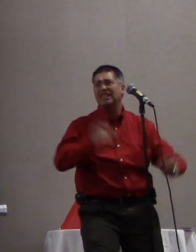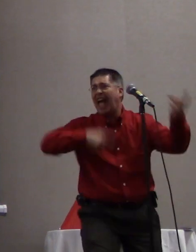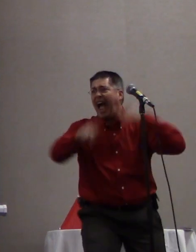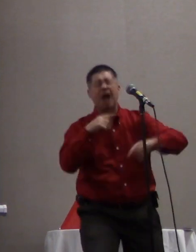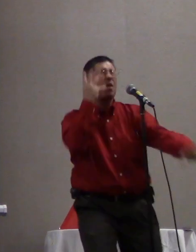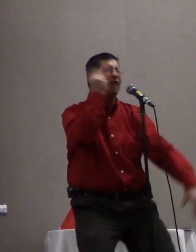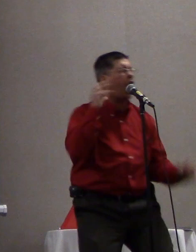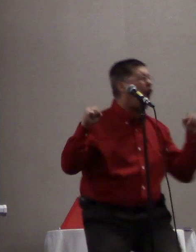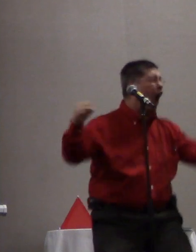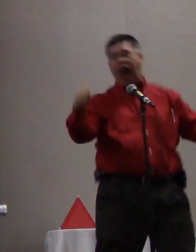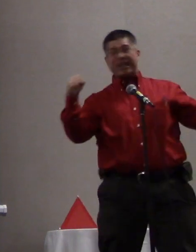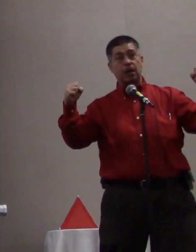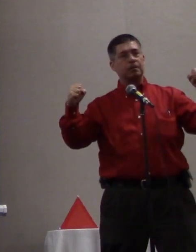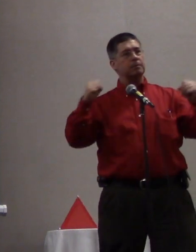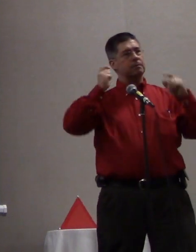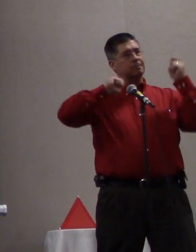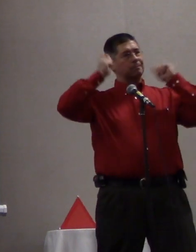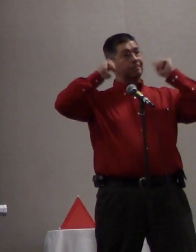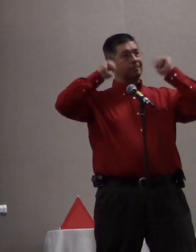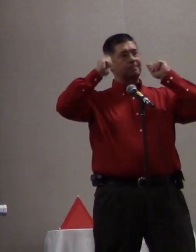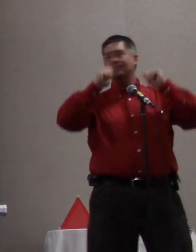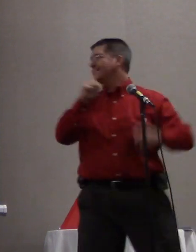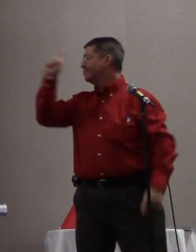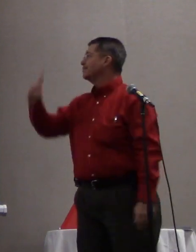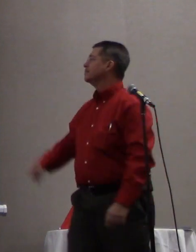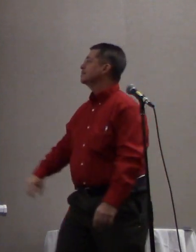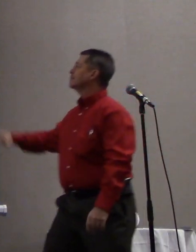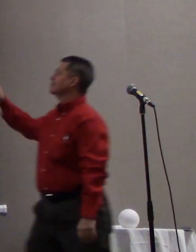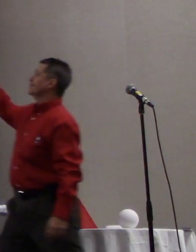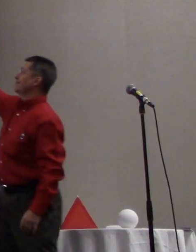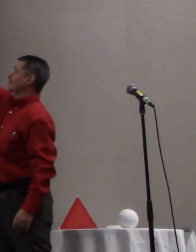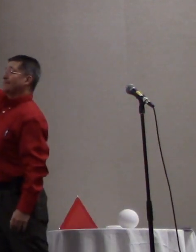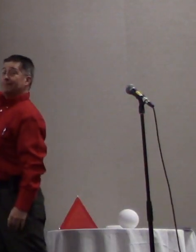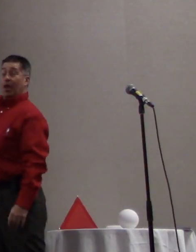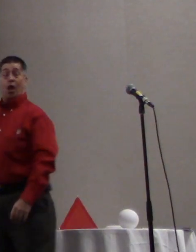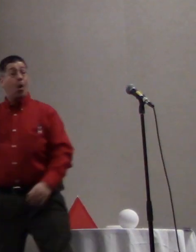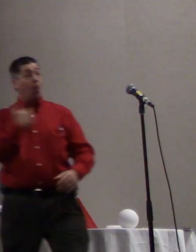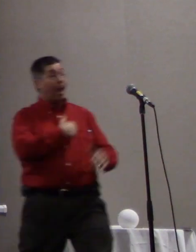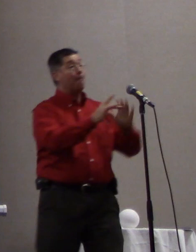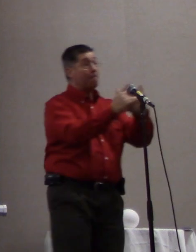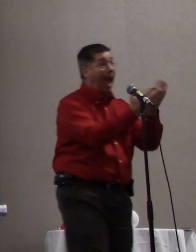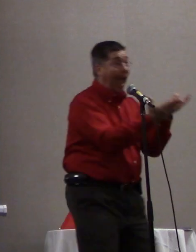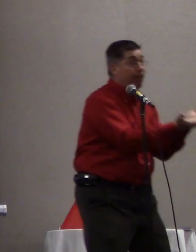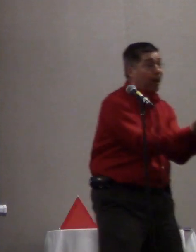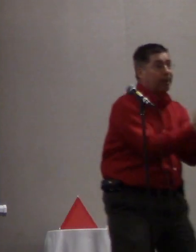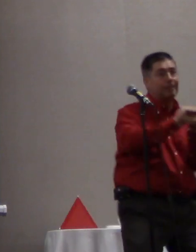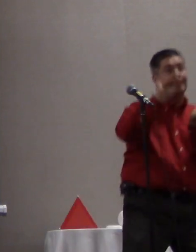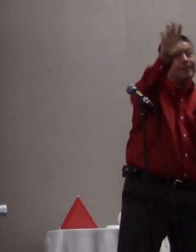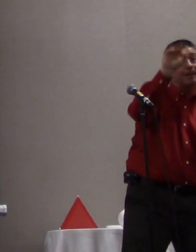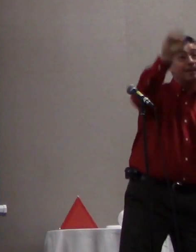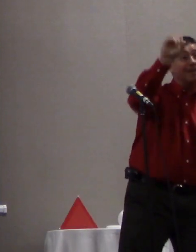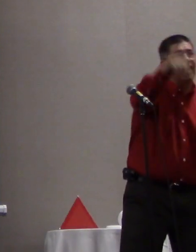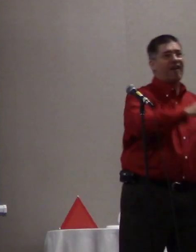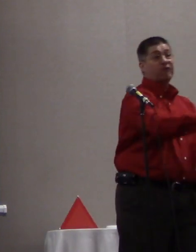Oh, this is great. It's beautiful. Awesome. See this facial expression? That's this class. Yes,